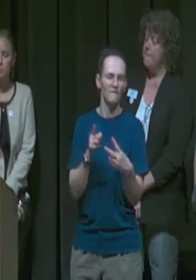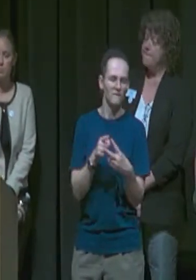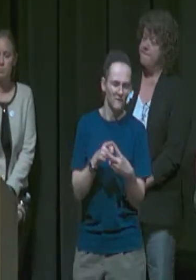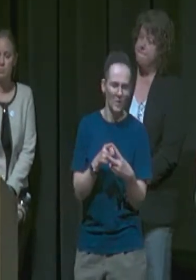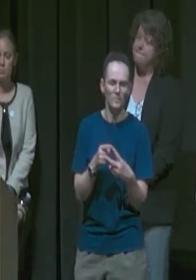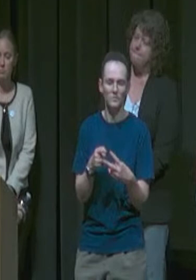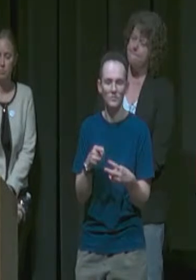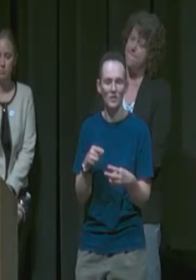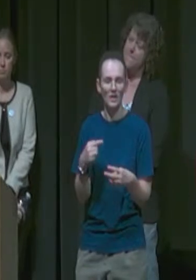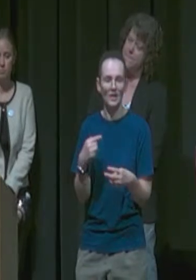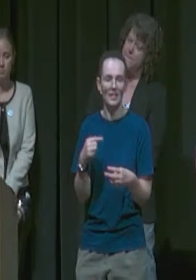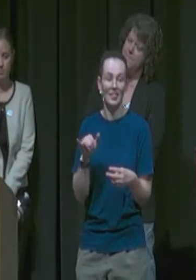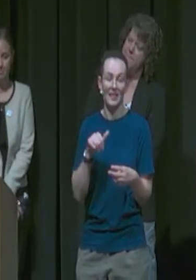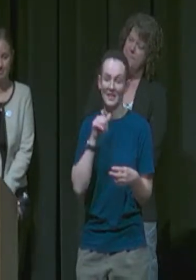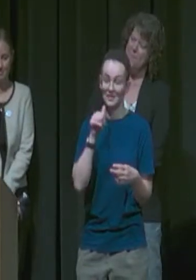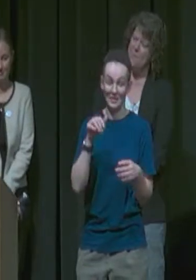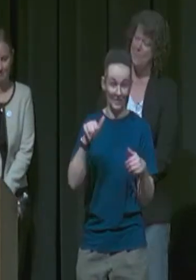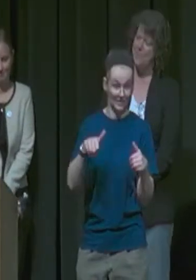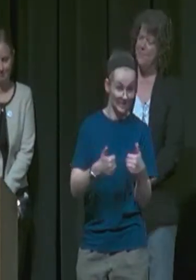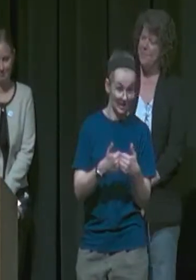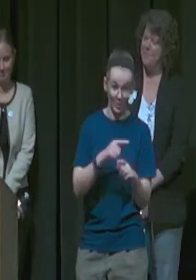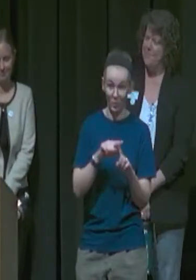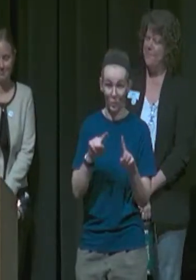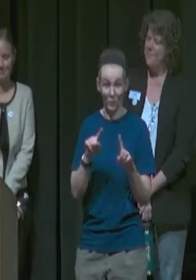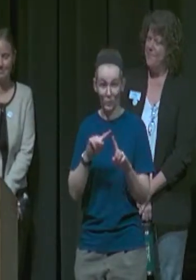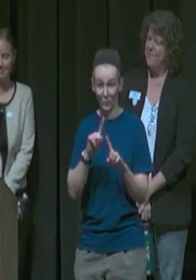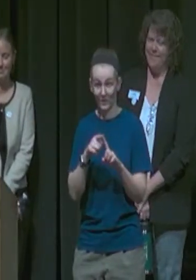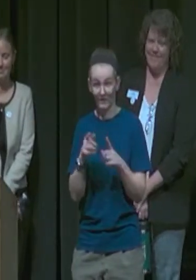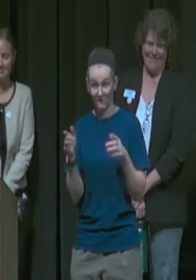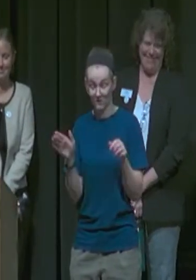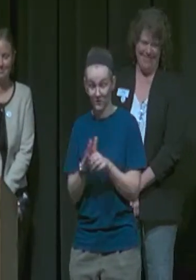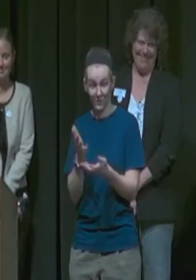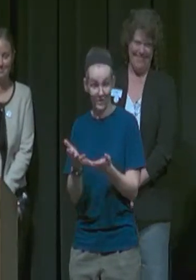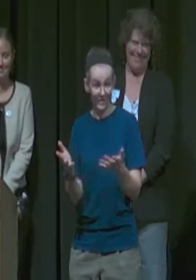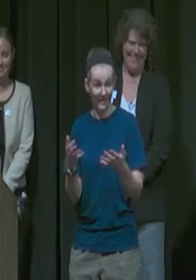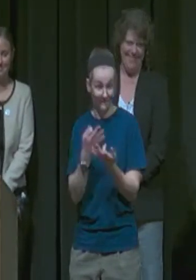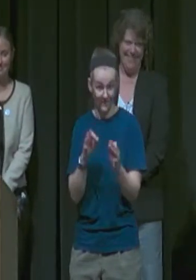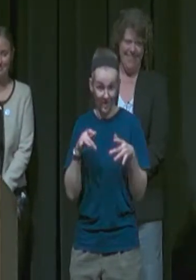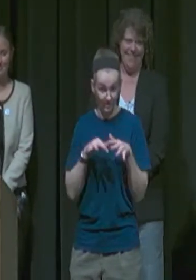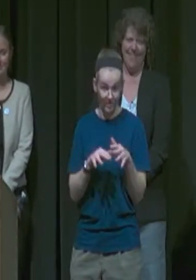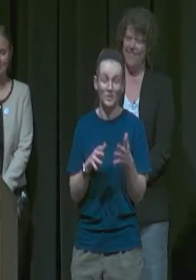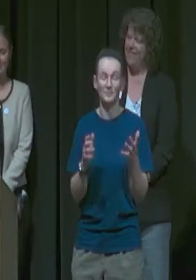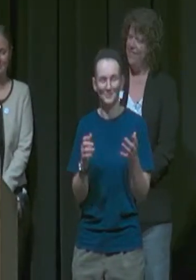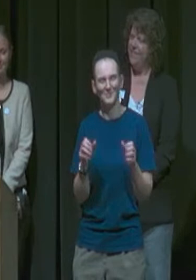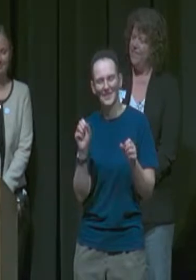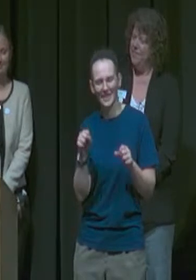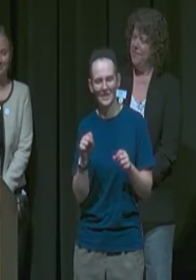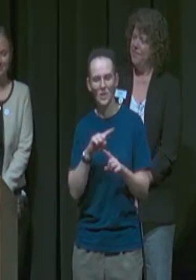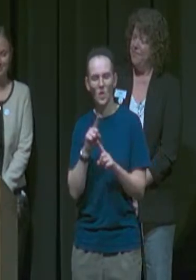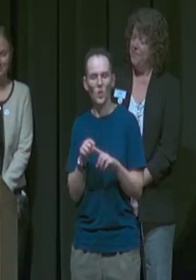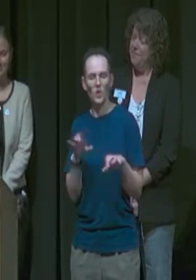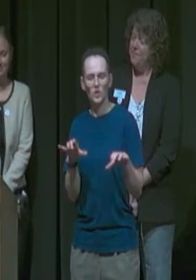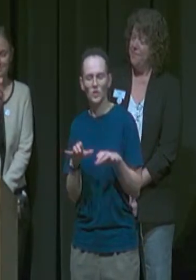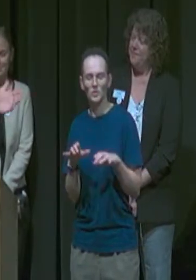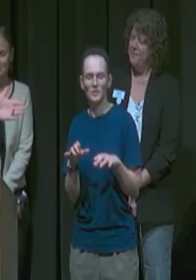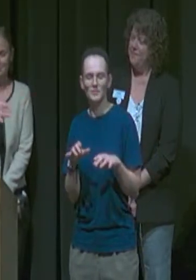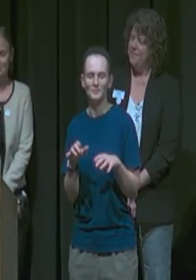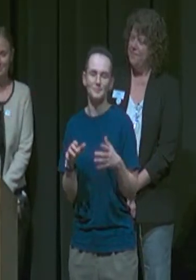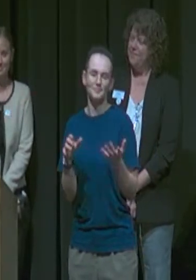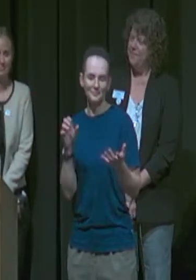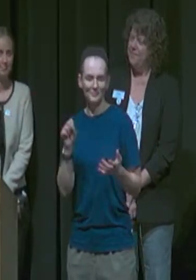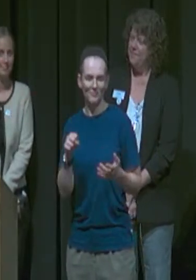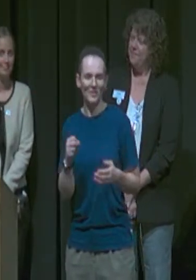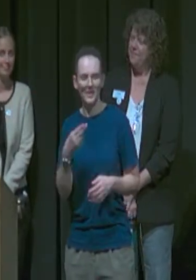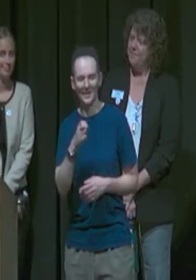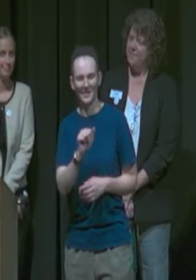don't consider that a challenge when the whole thing's free-flowing? So yes, when they're doing, so what